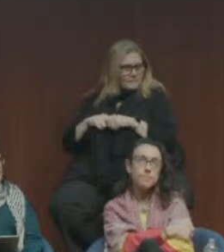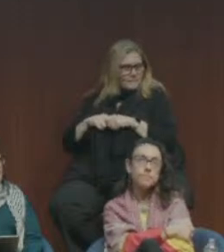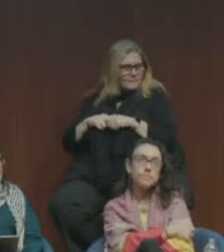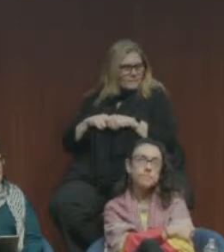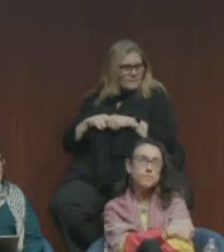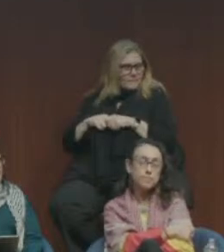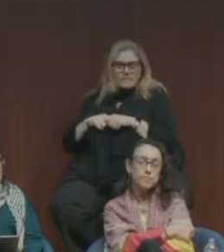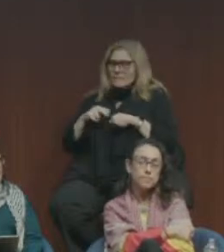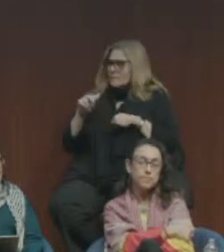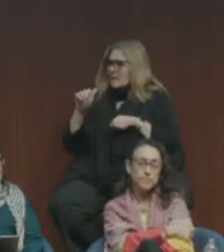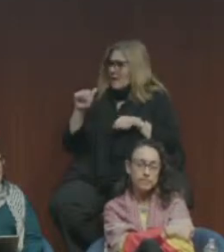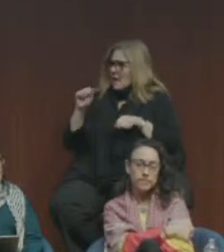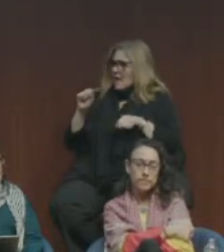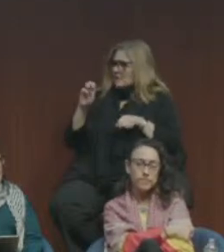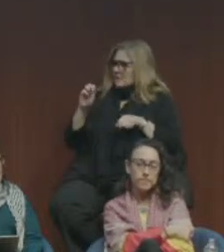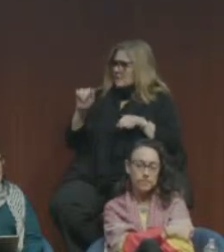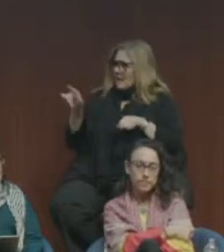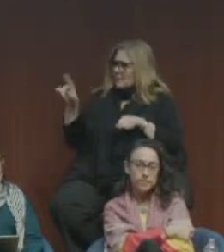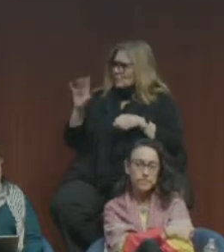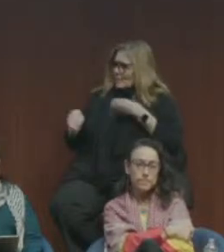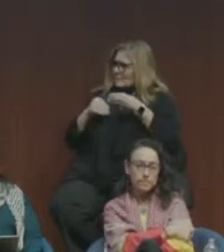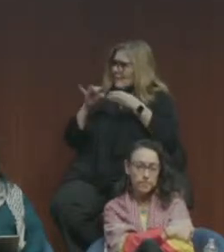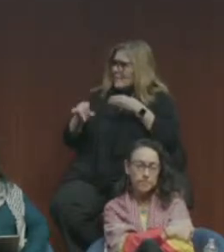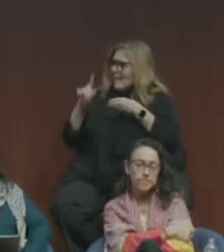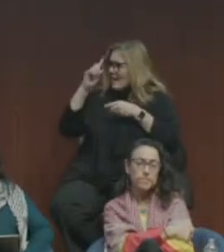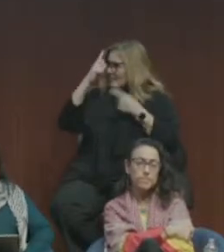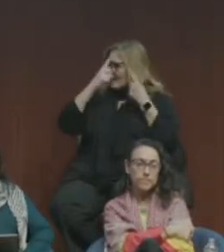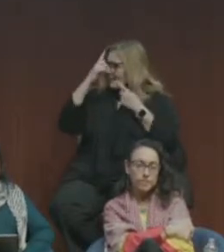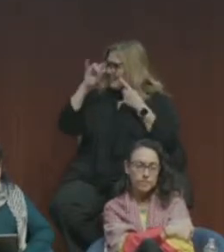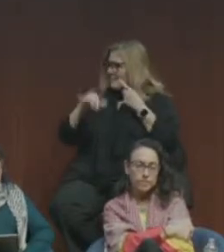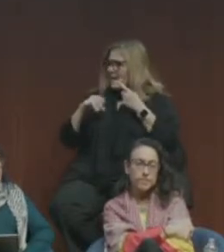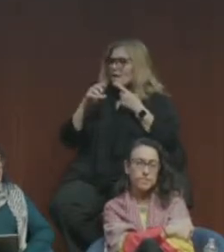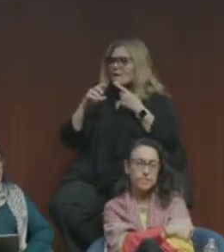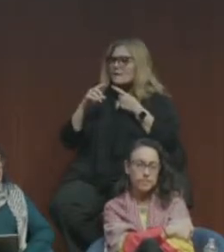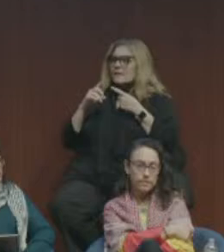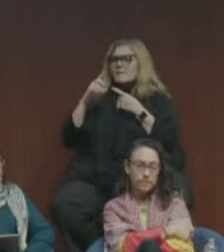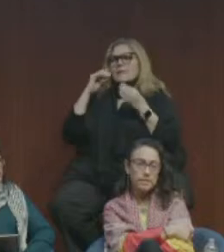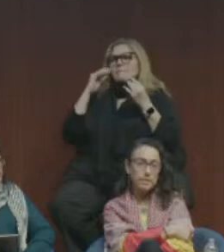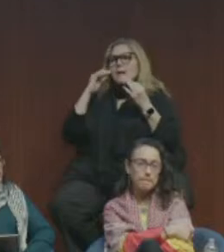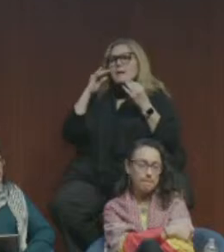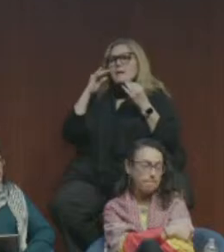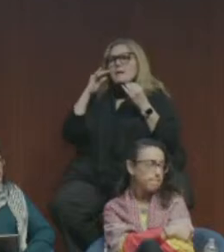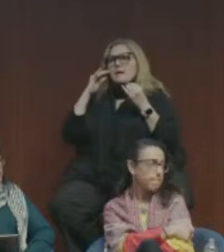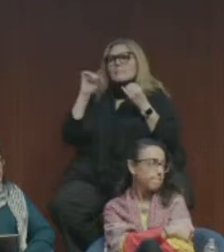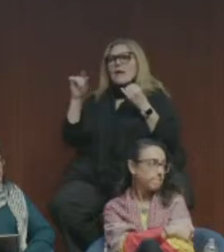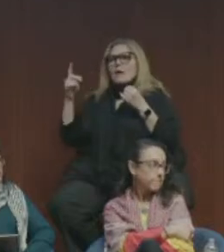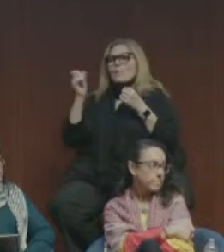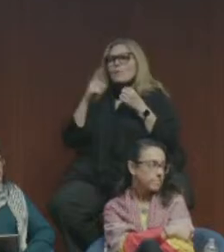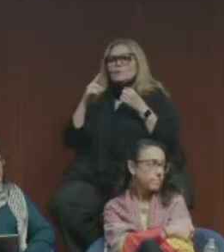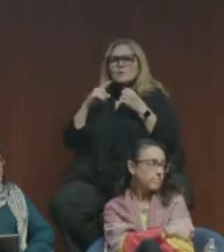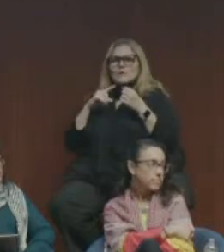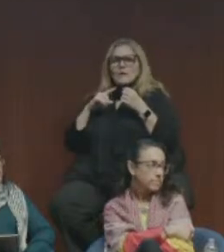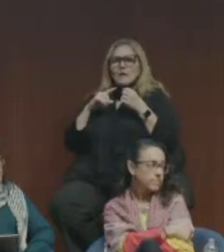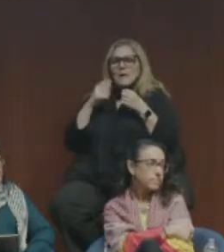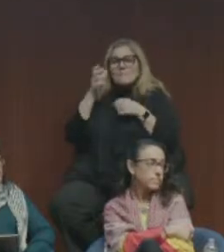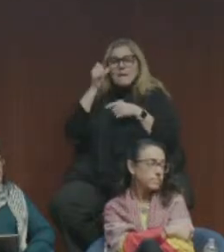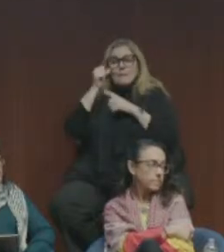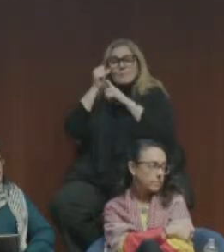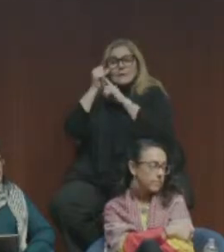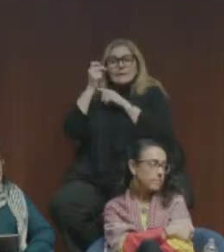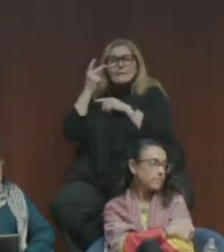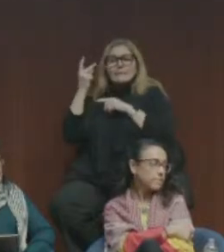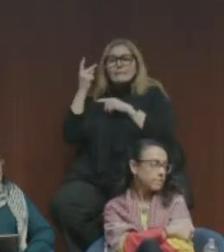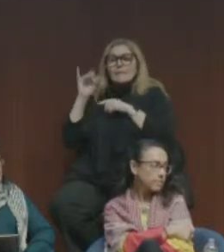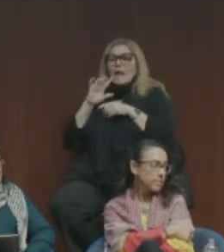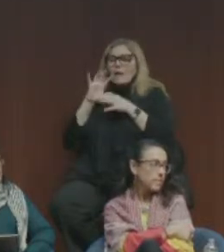And Asmaa, I feel like you expanded our thinking around that also to then think about, right, this question of memory, right,